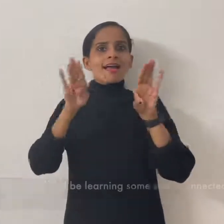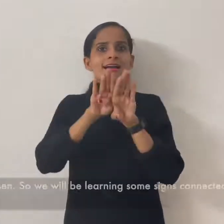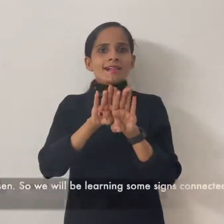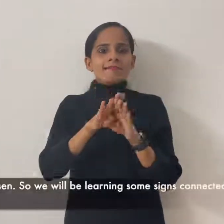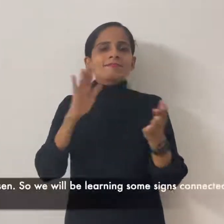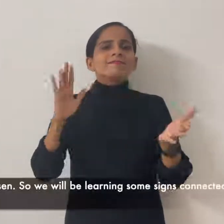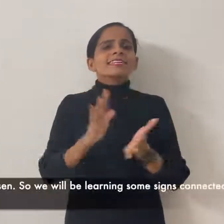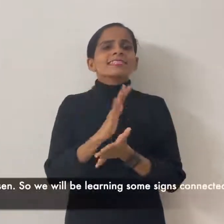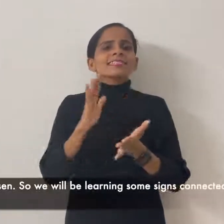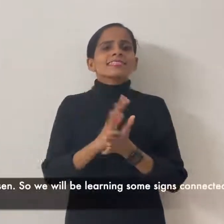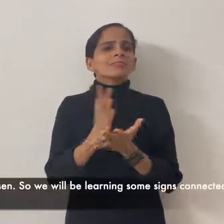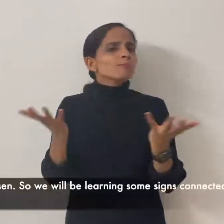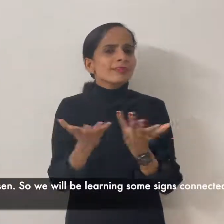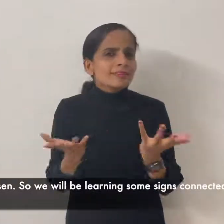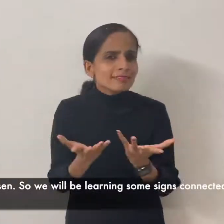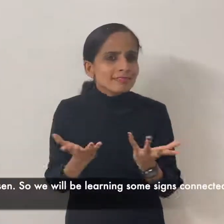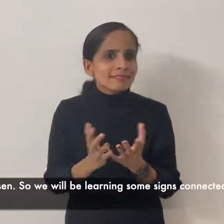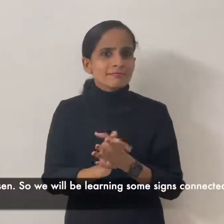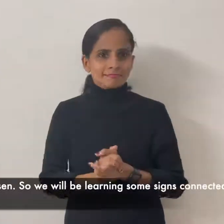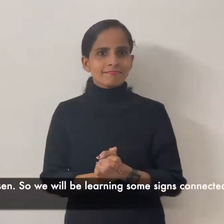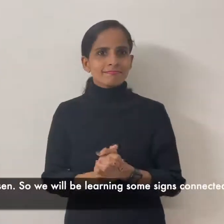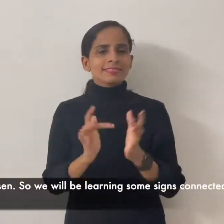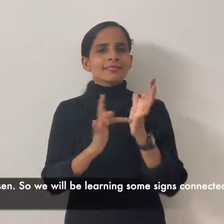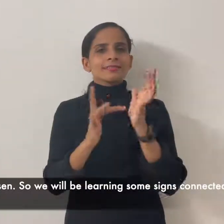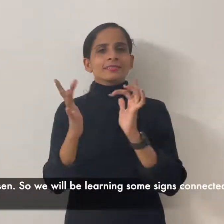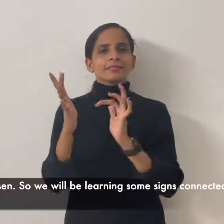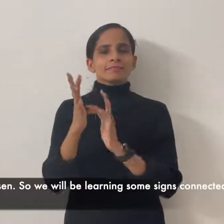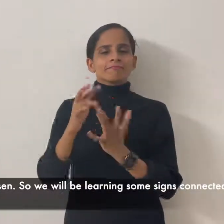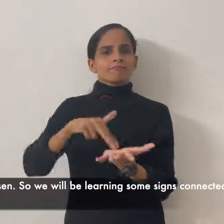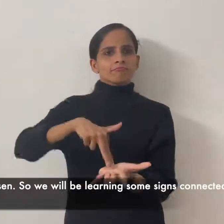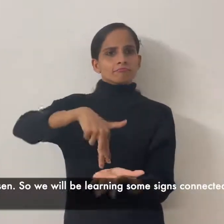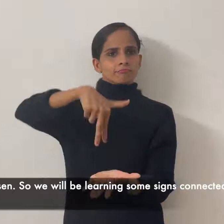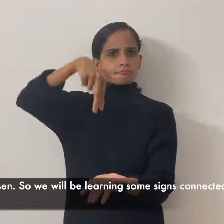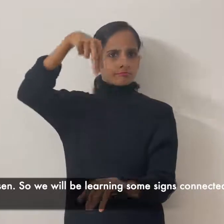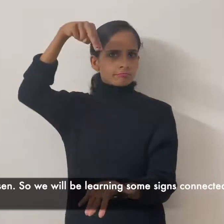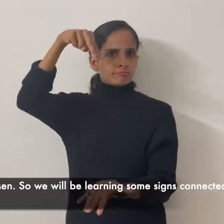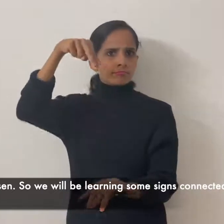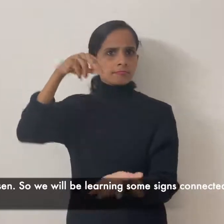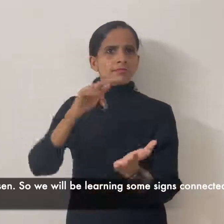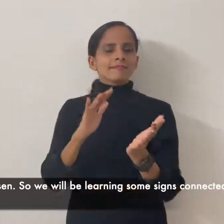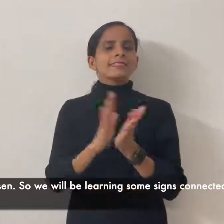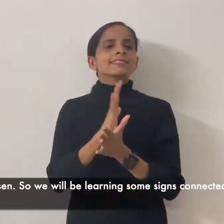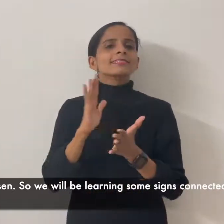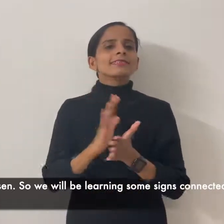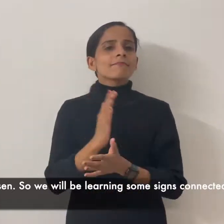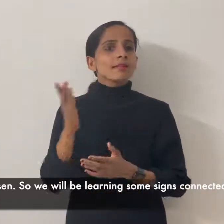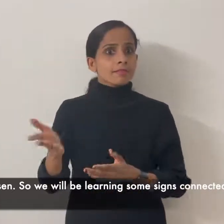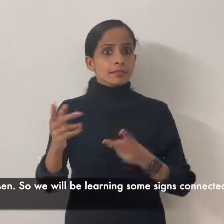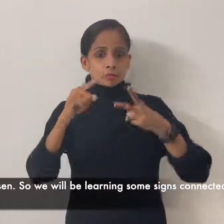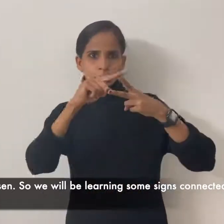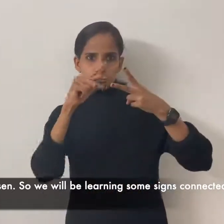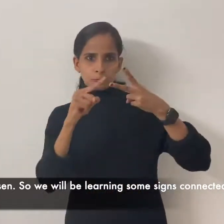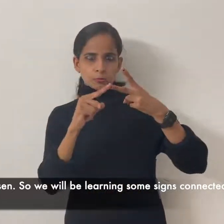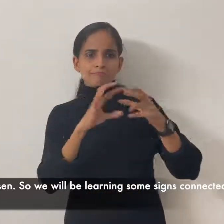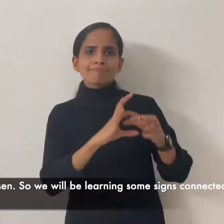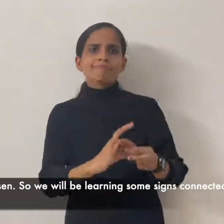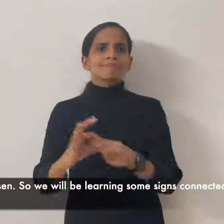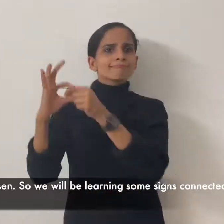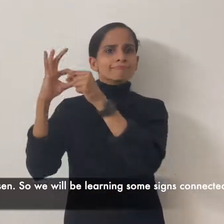the day that Jesus has risen. So, we will be learning